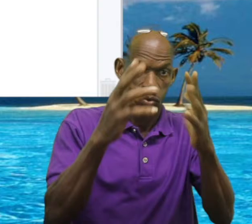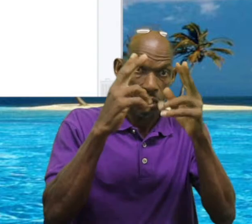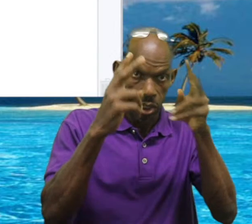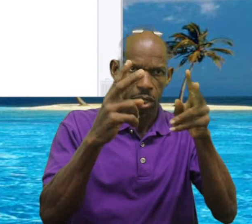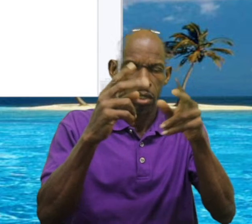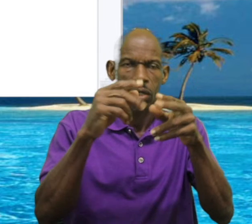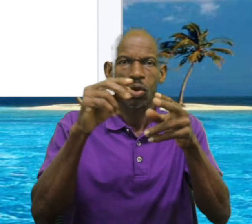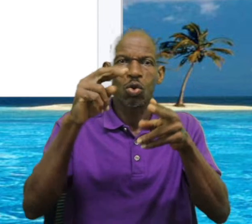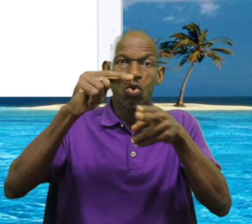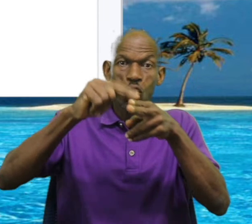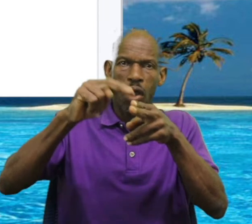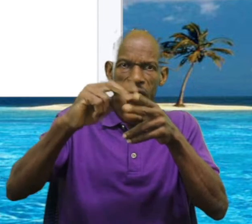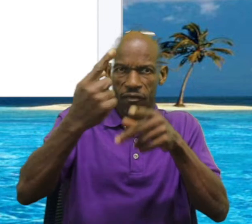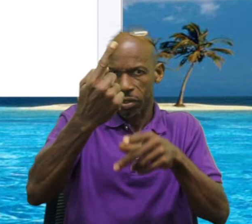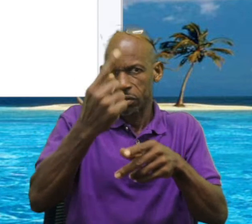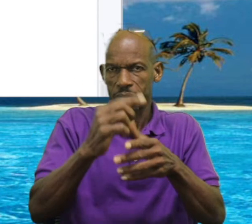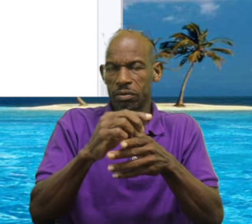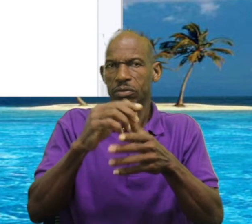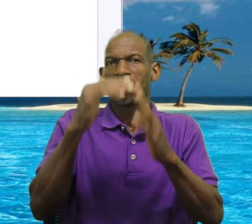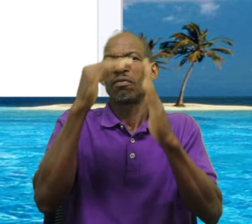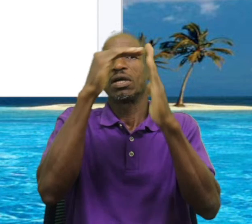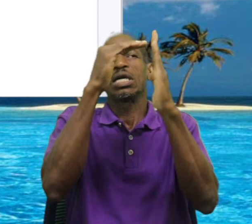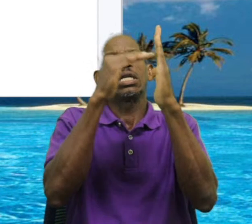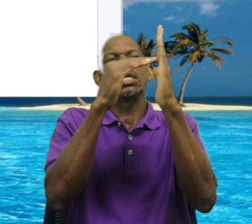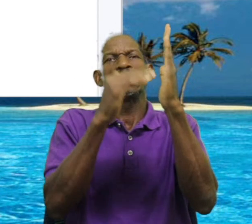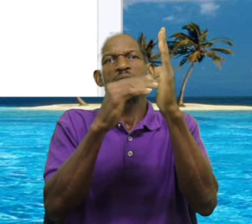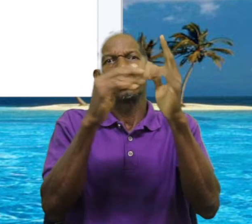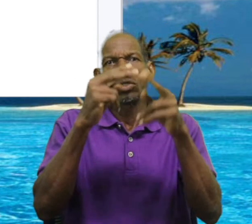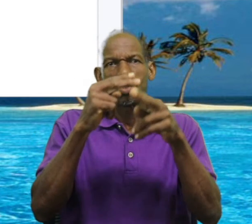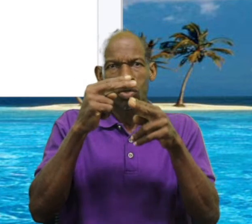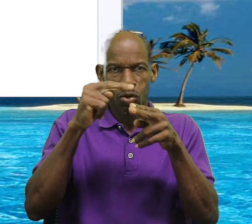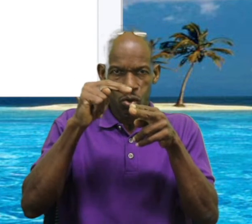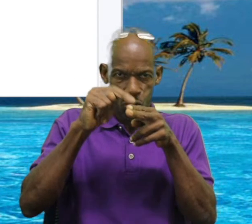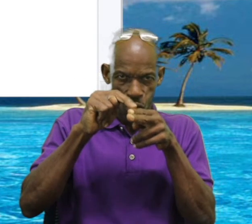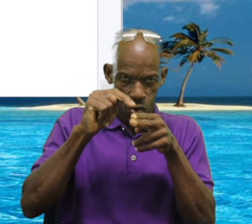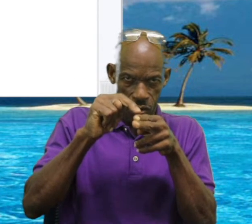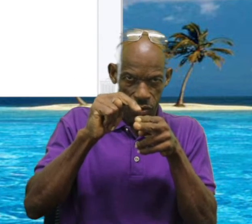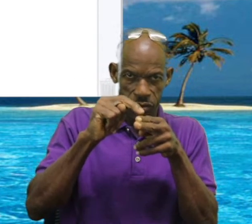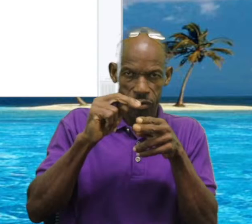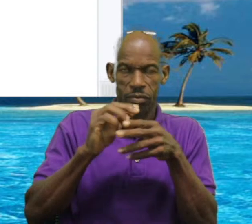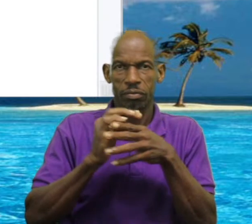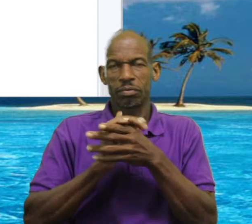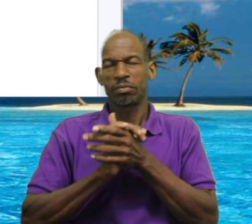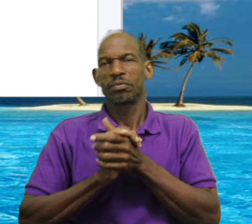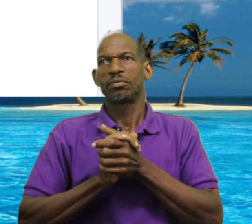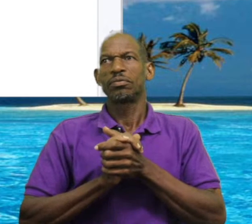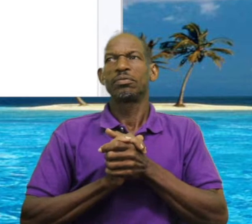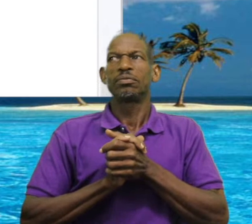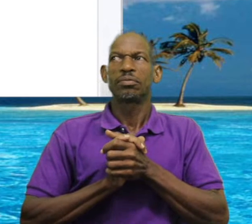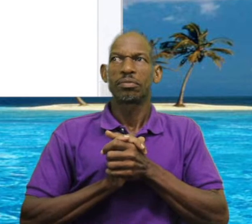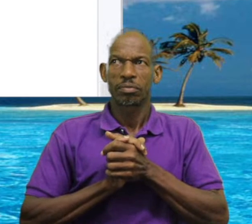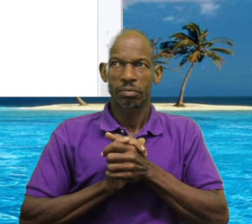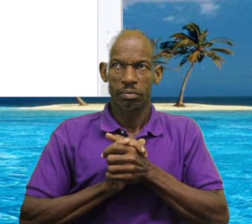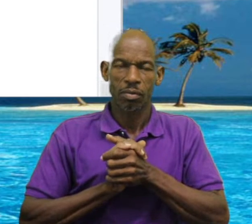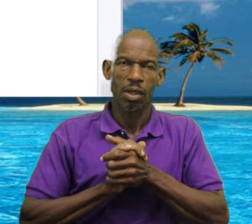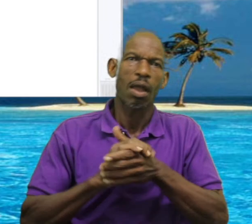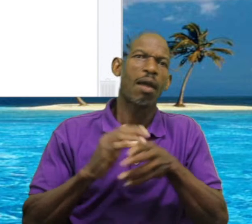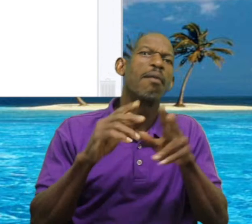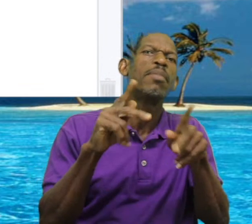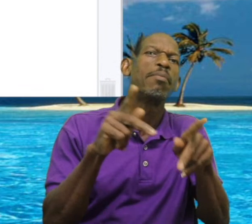And I can list nouns. Okay, so I can list, I'm talking about a list of